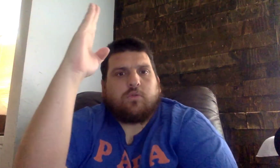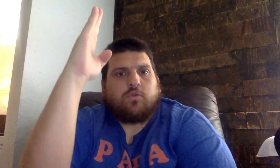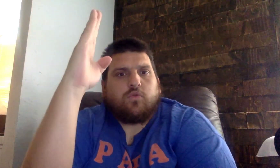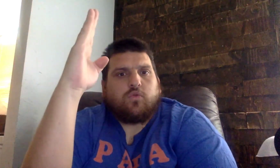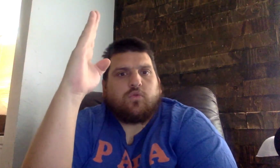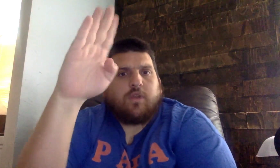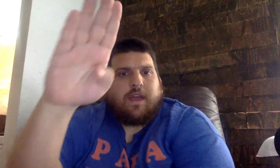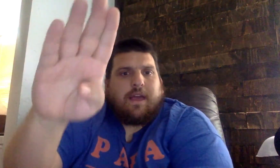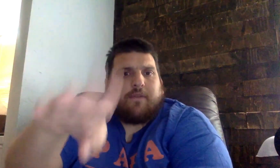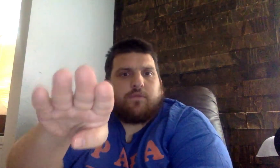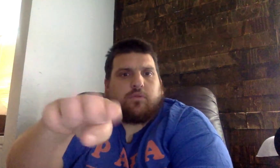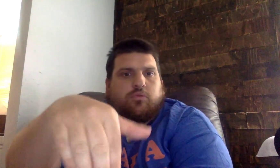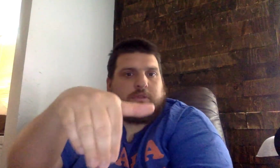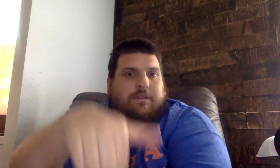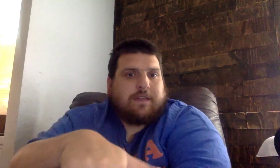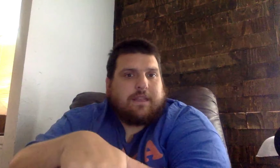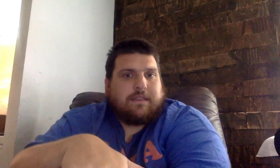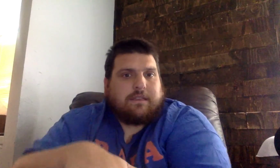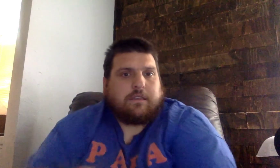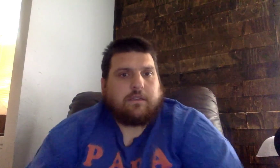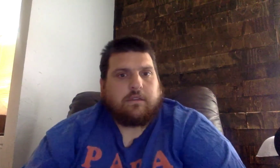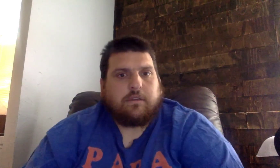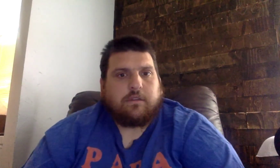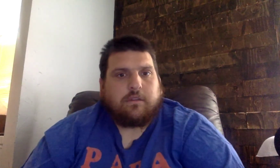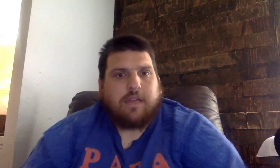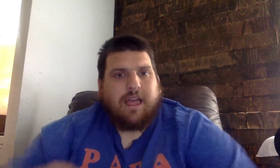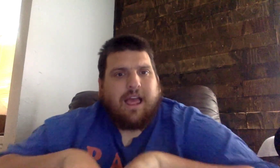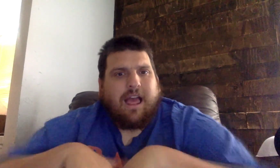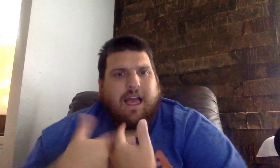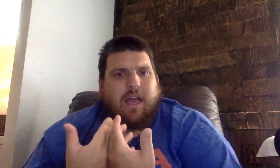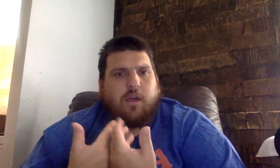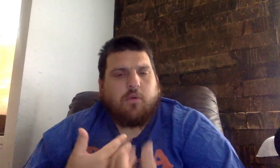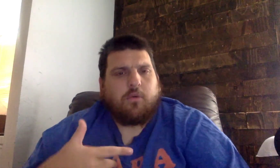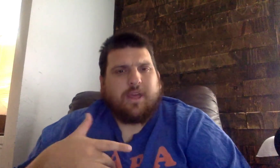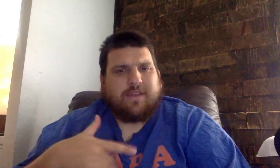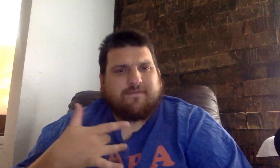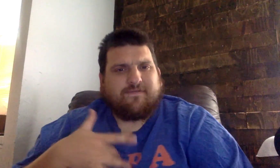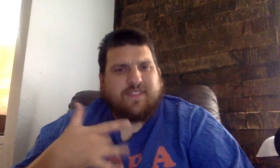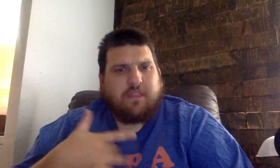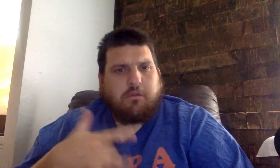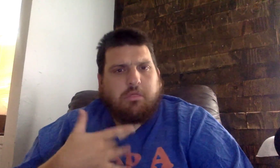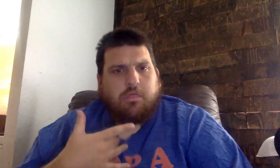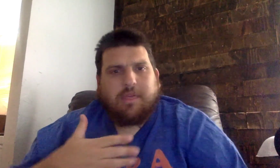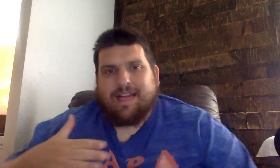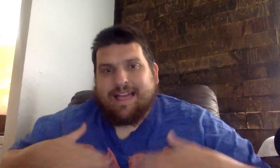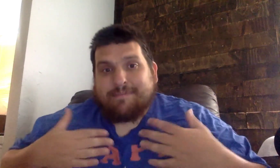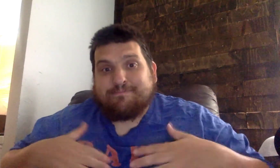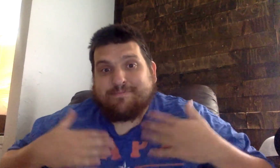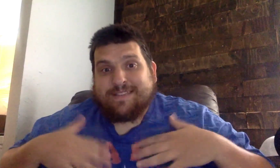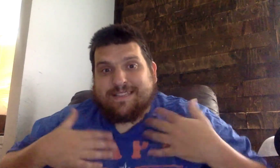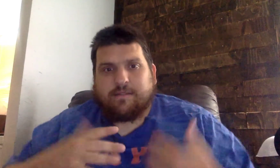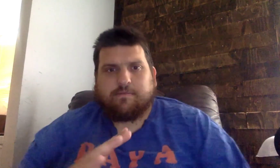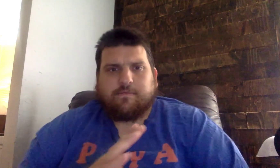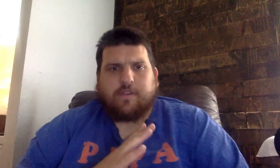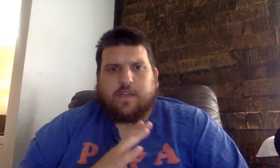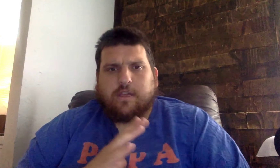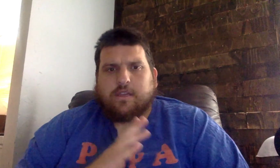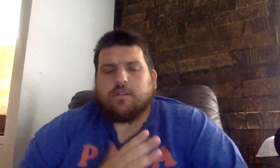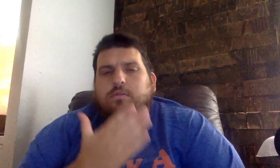morning, noon, afternoon, night. How, feel, happy,